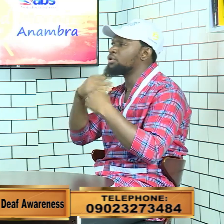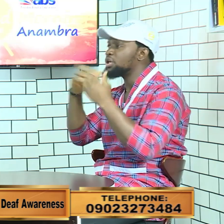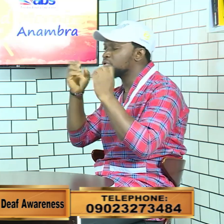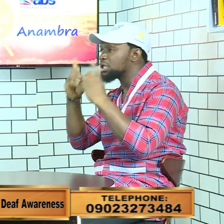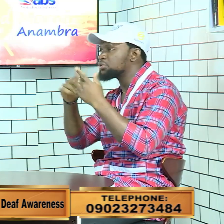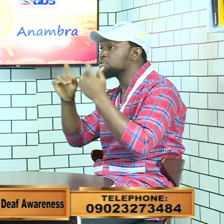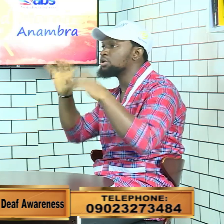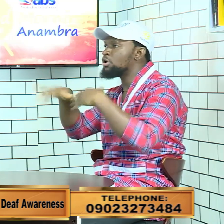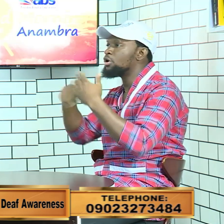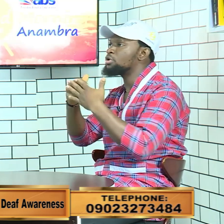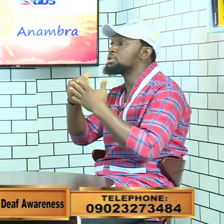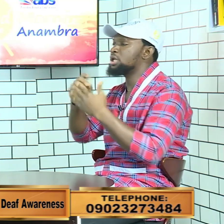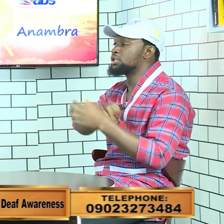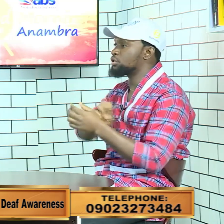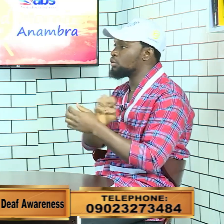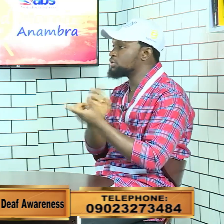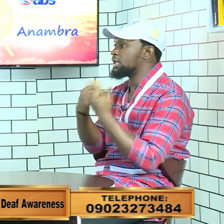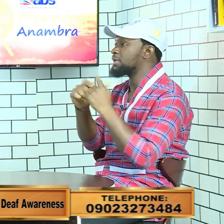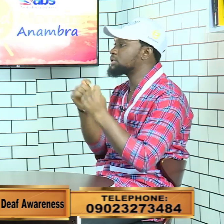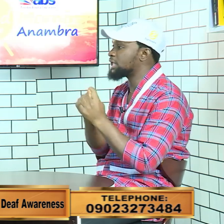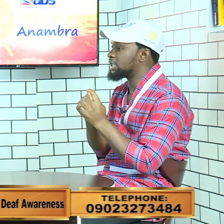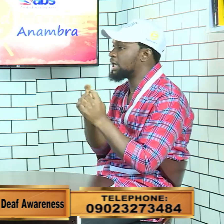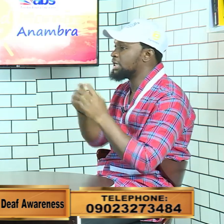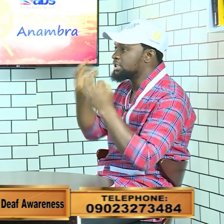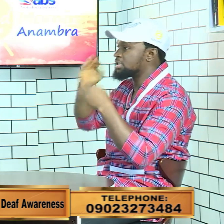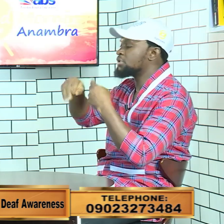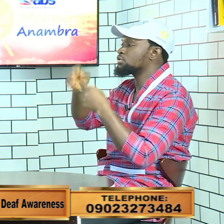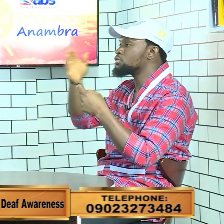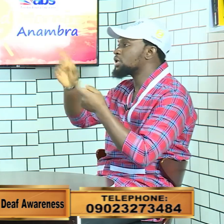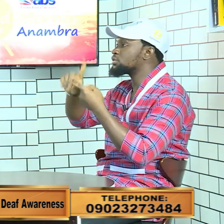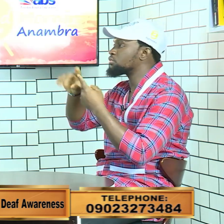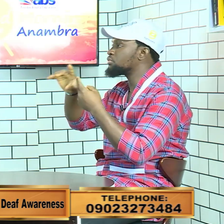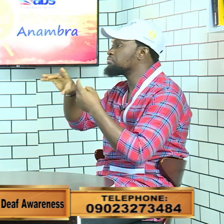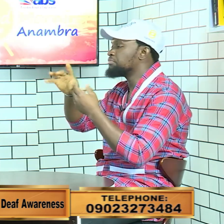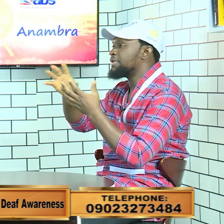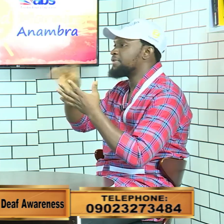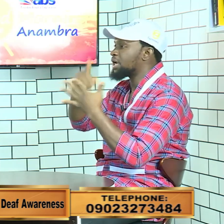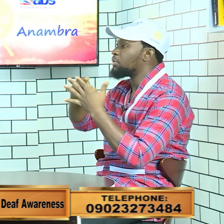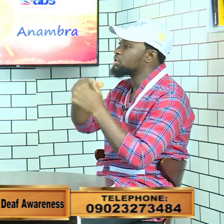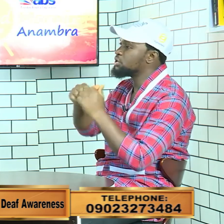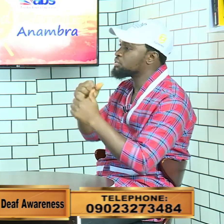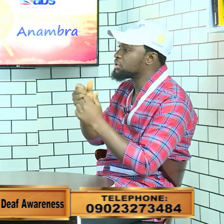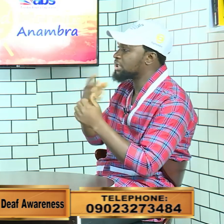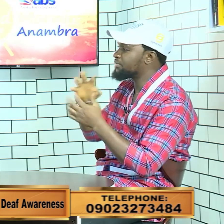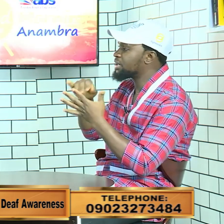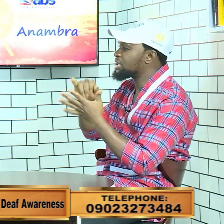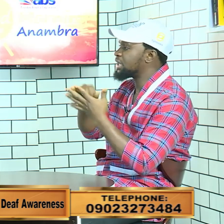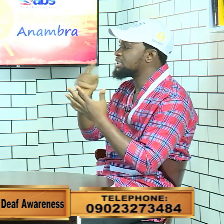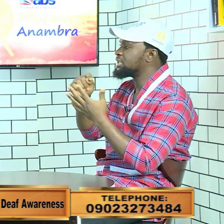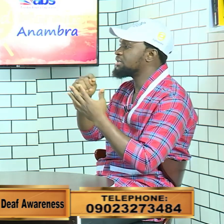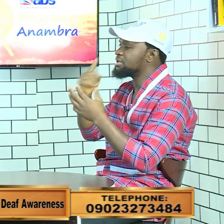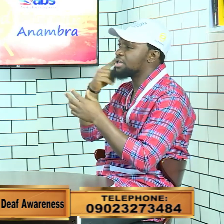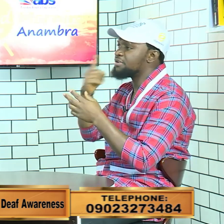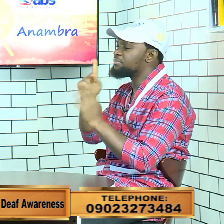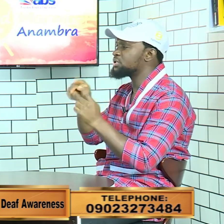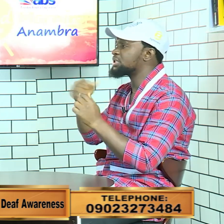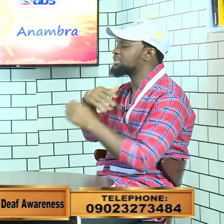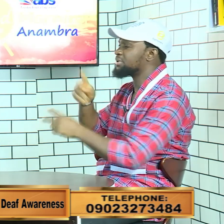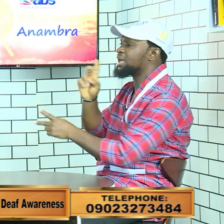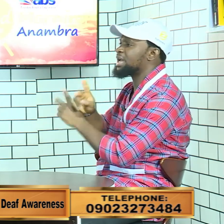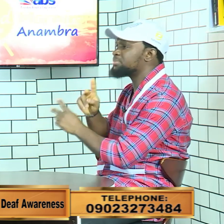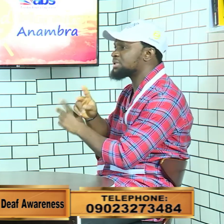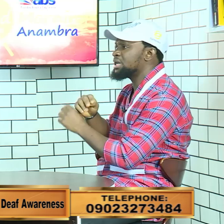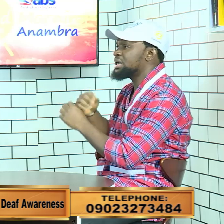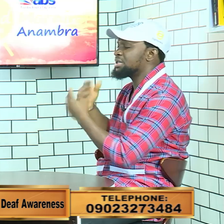out, they are not educated. So all the ESCOs, they came together, decided to go there to find out what the issue is, and they found out that the deaf person has